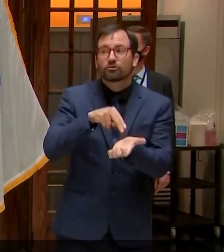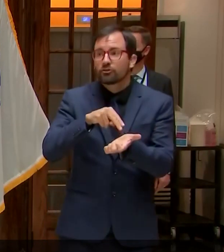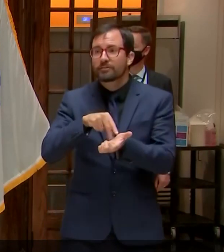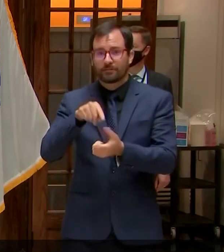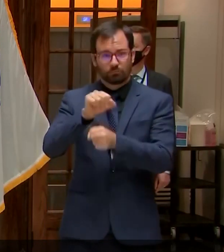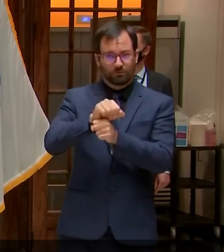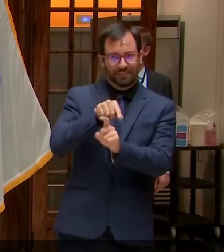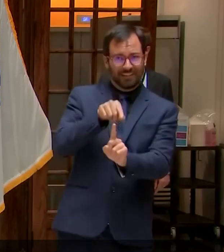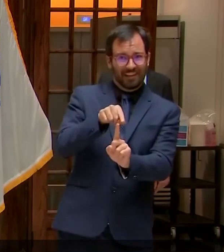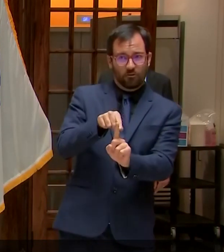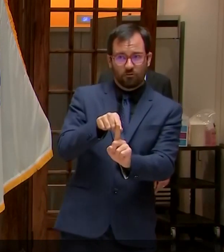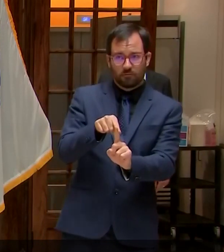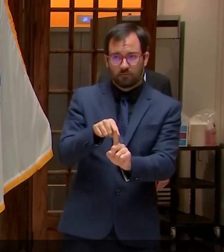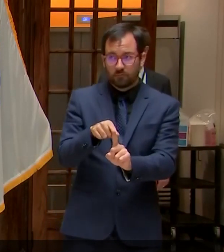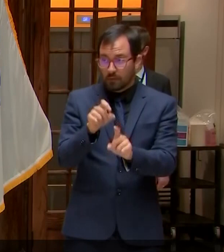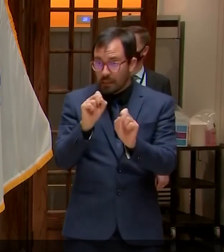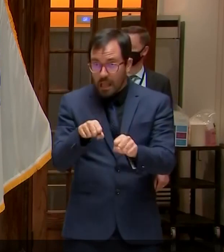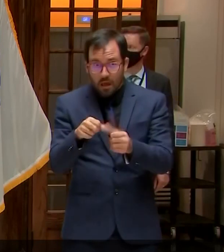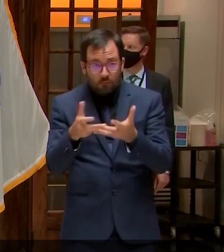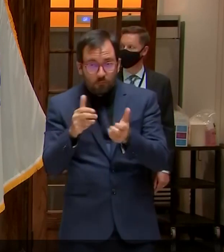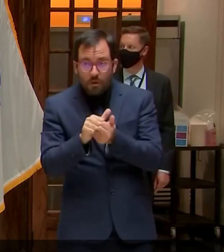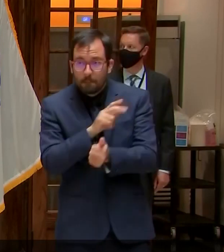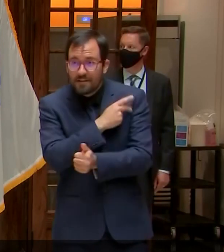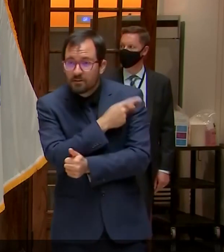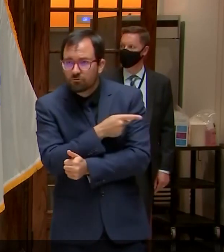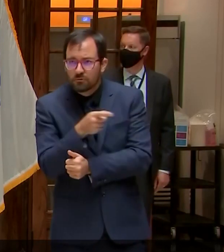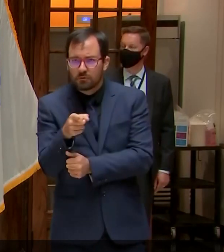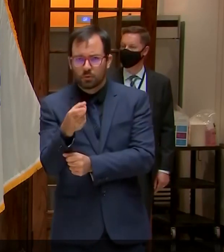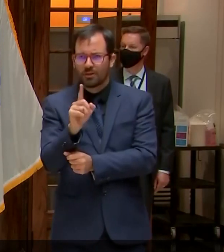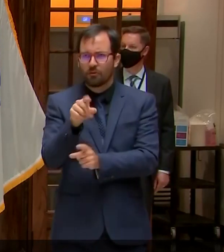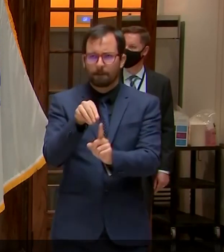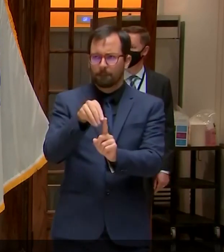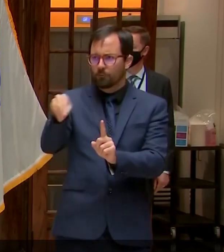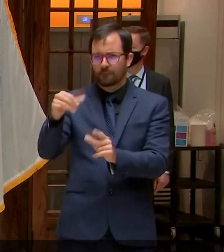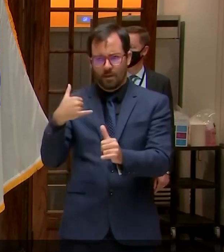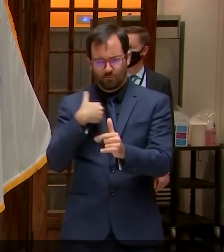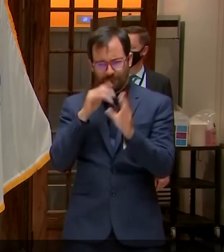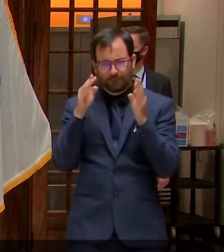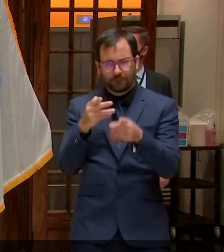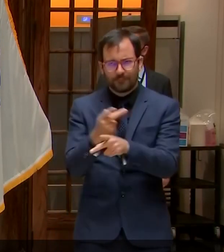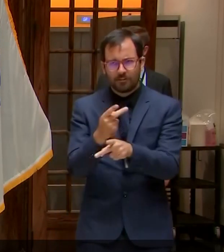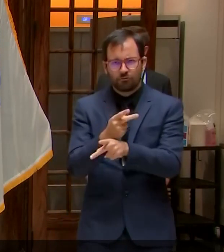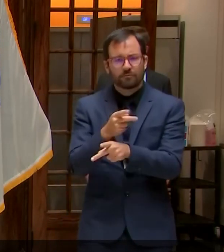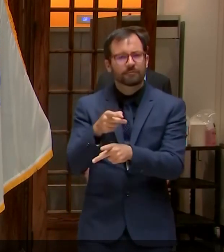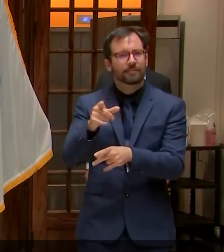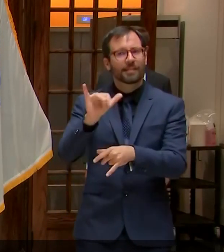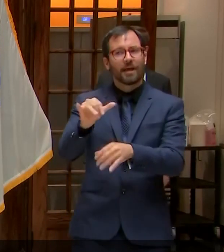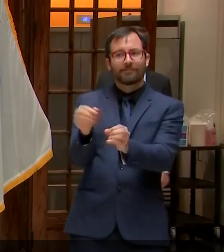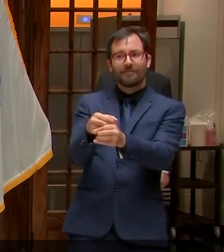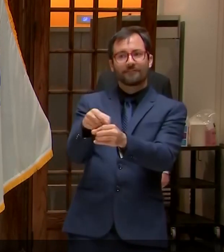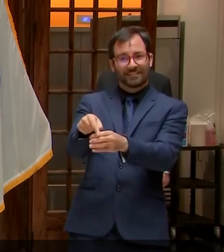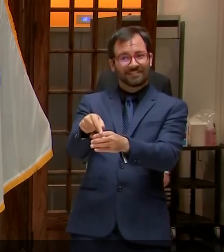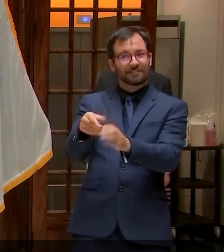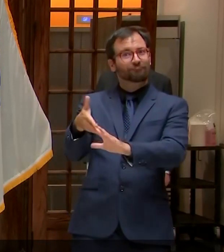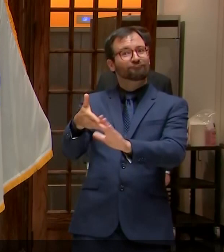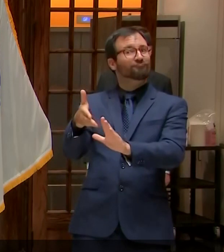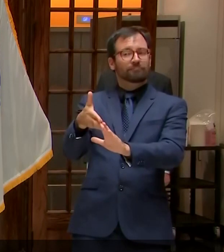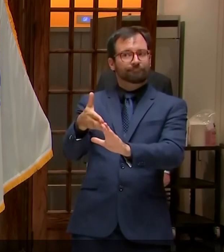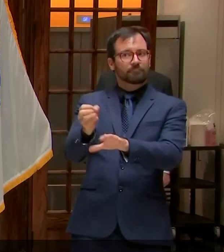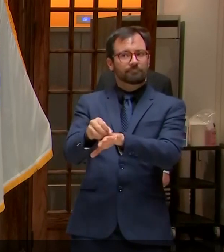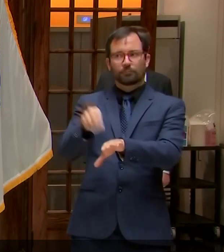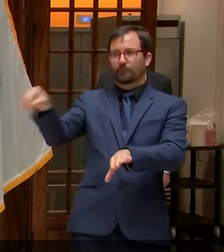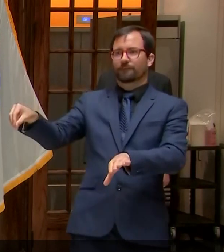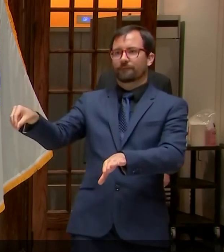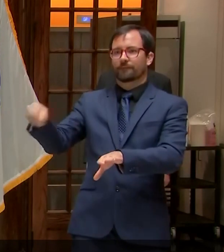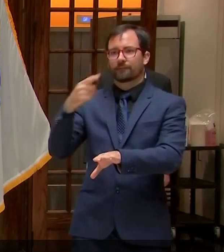have with their patients. And that's really been our focus for the past couple of days, and we are expecting to continue to have a